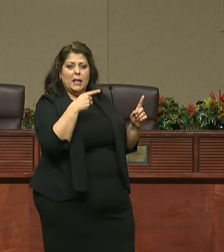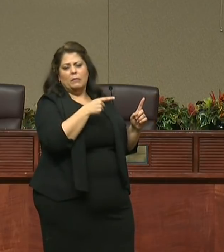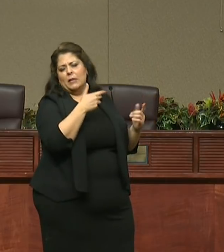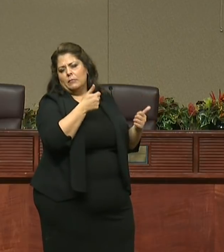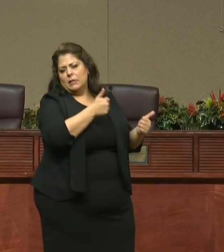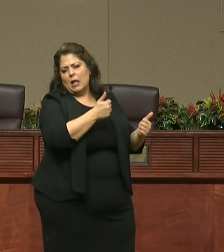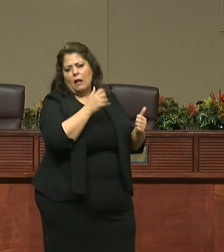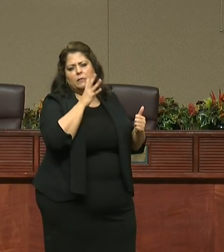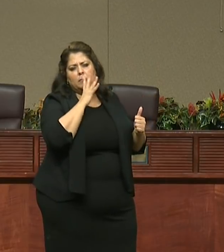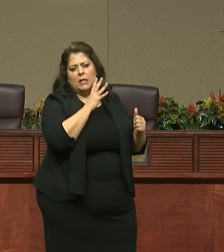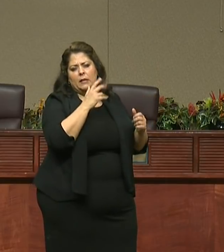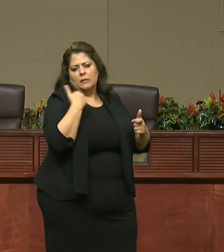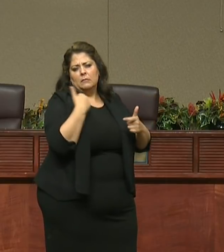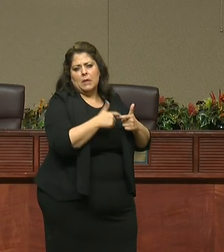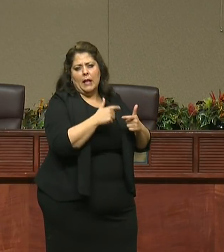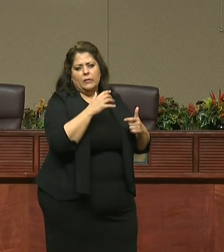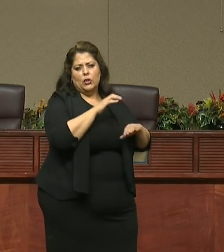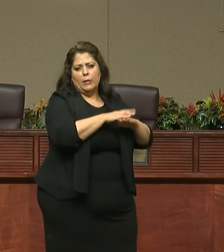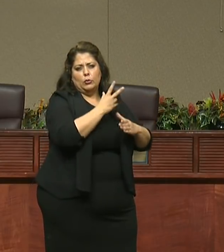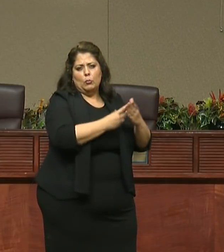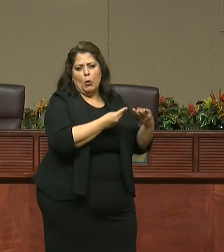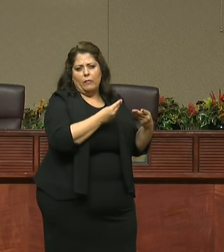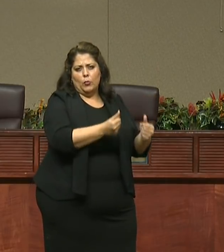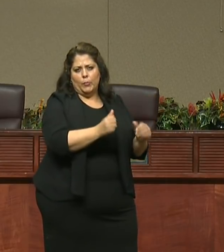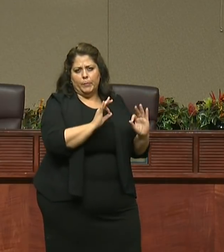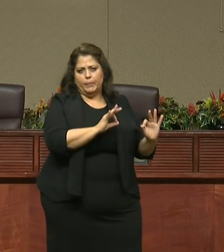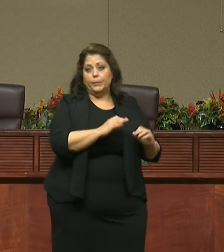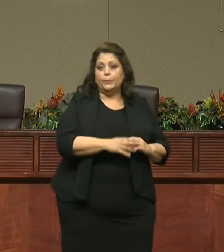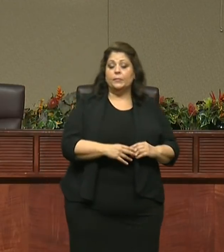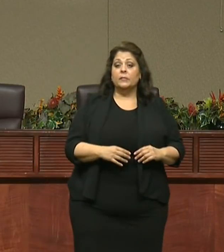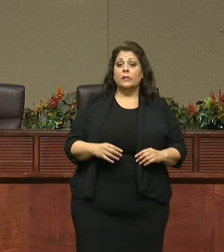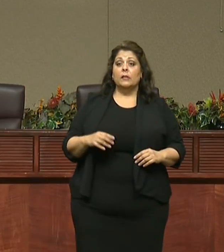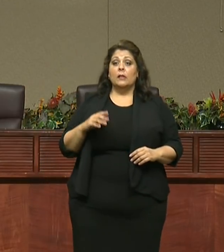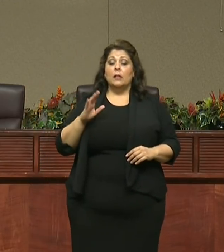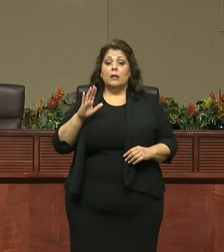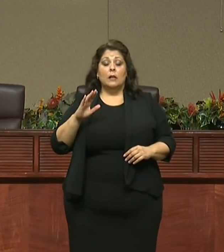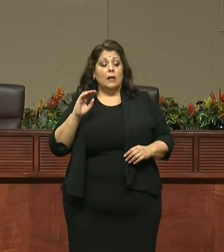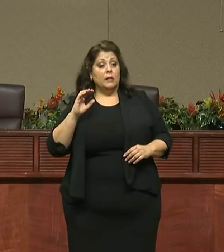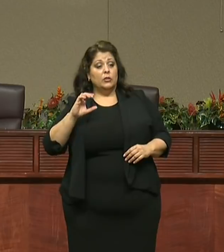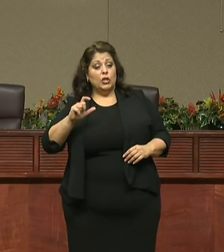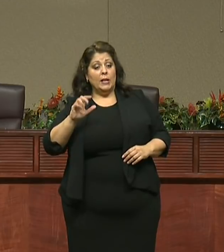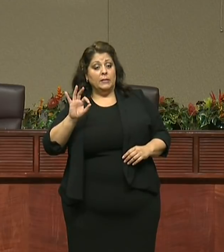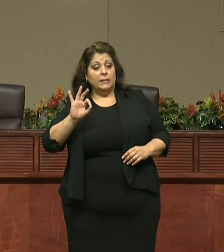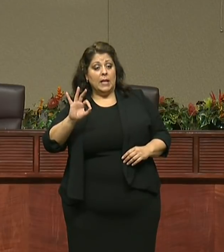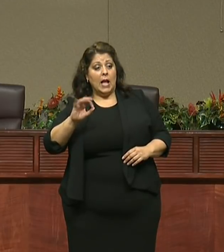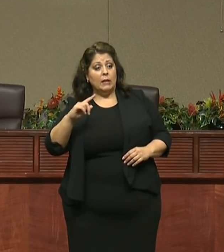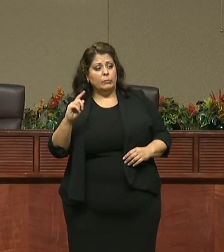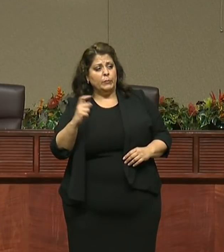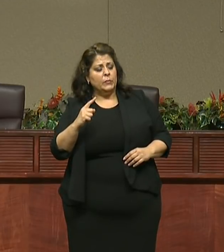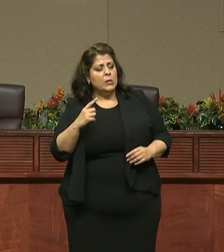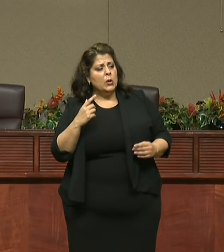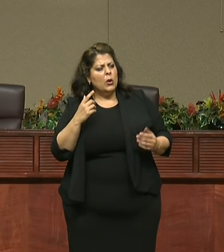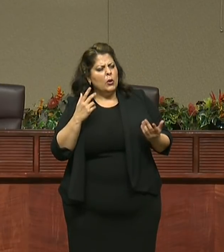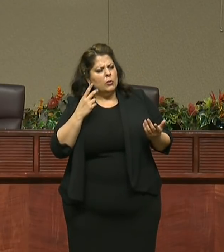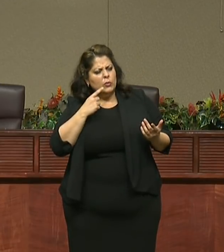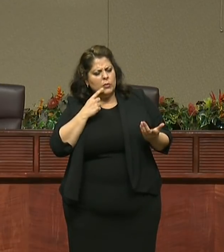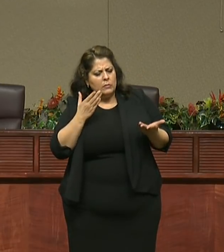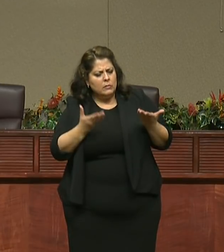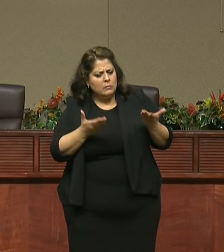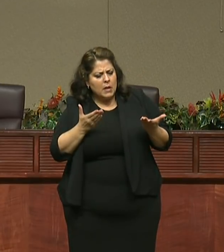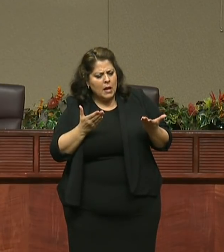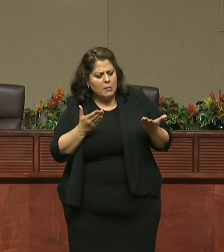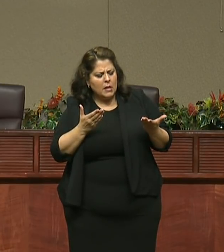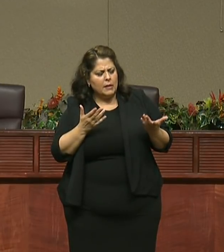So. Mayor Lauren Seabrook, Channel 9. You kind of alluded to possibly looking at some changes that could